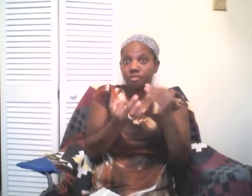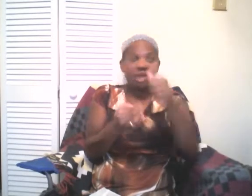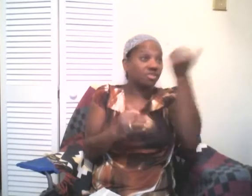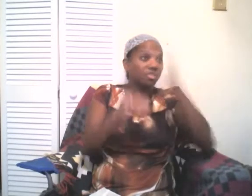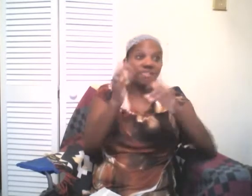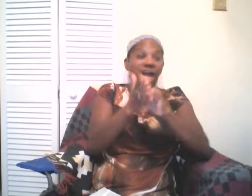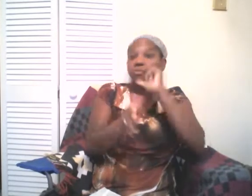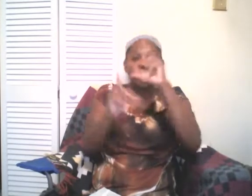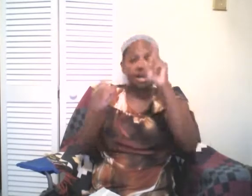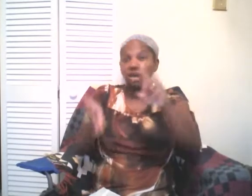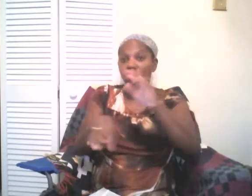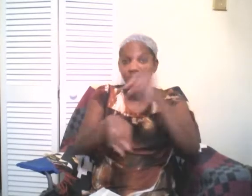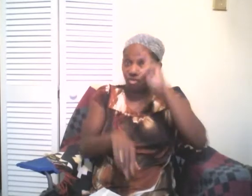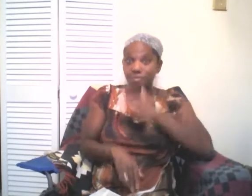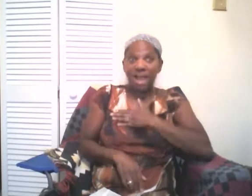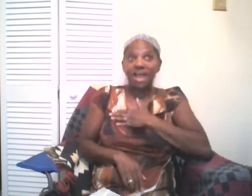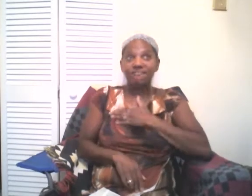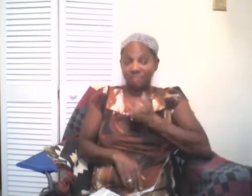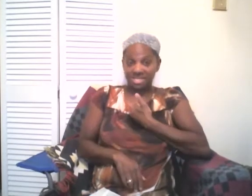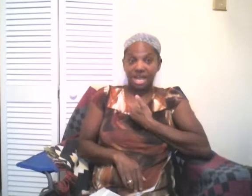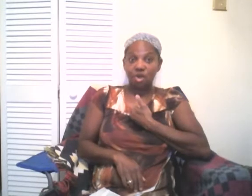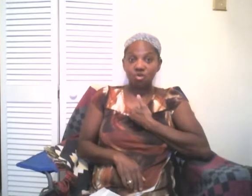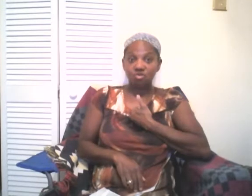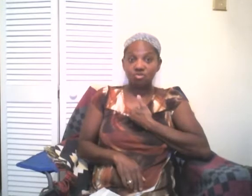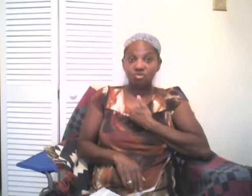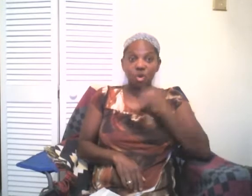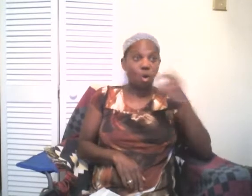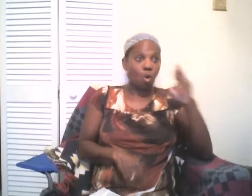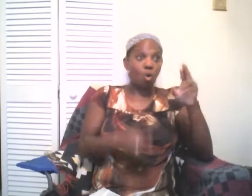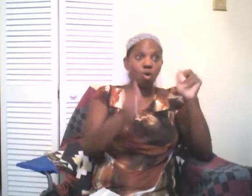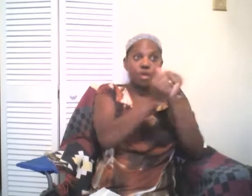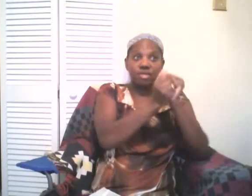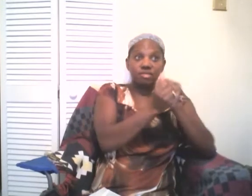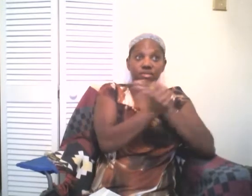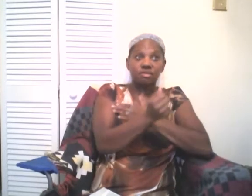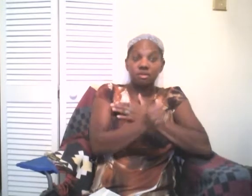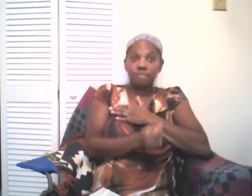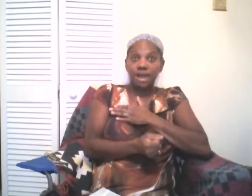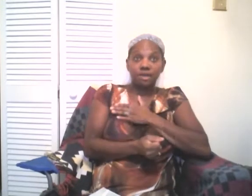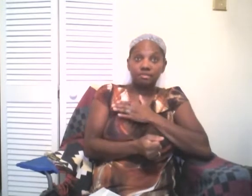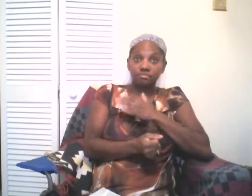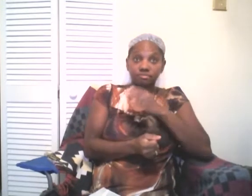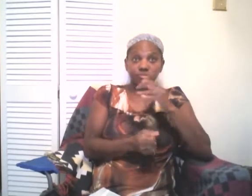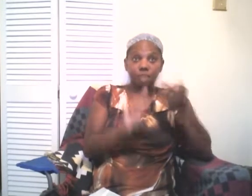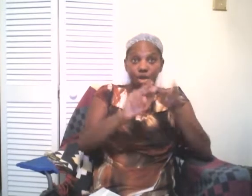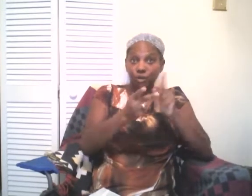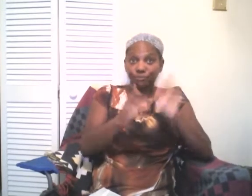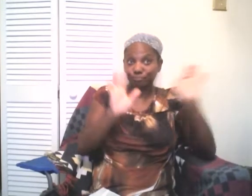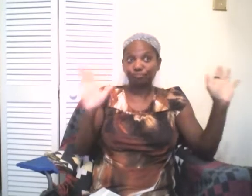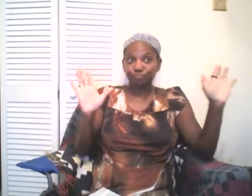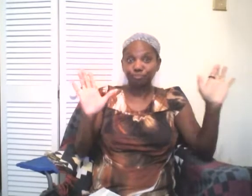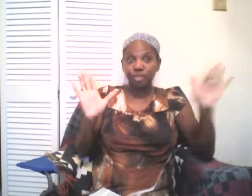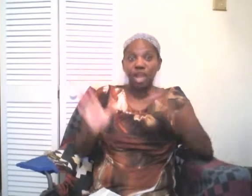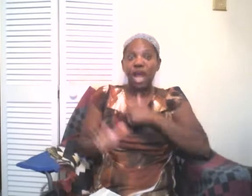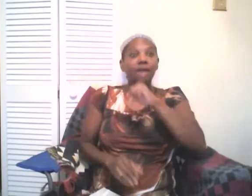family. But other than that, I will not go for myself or with my partner. I'm